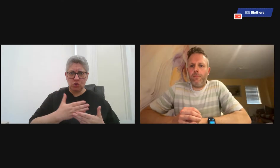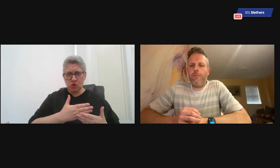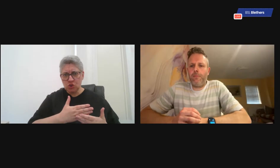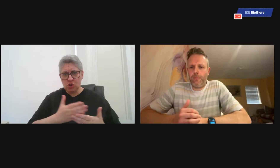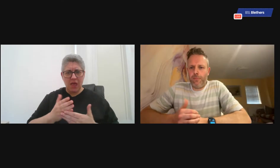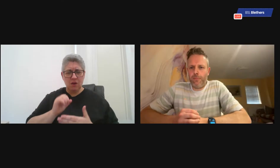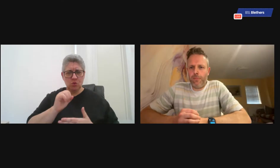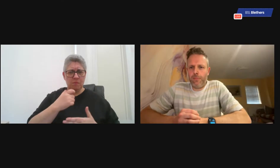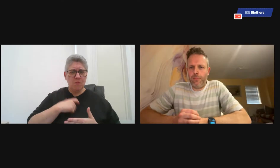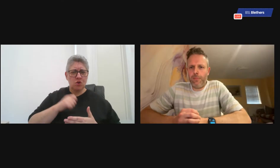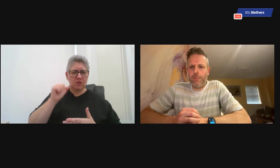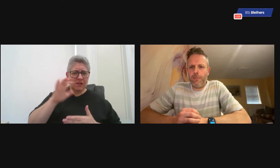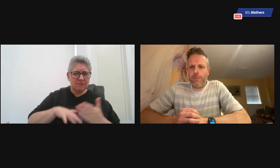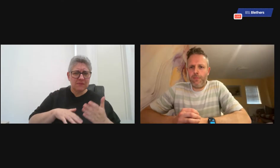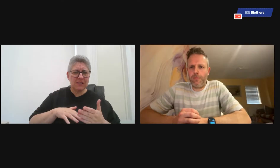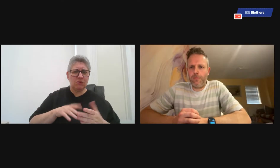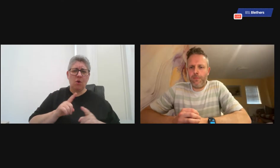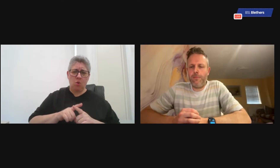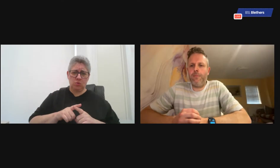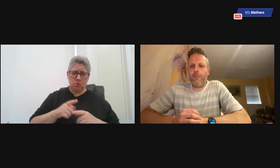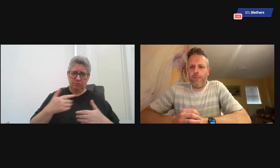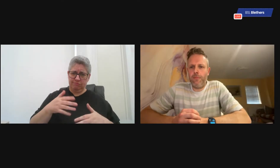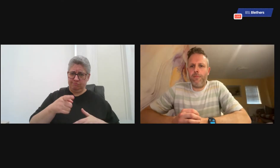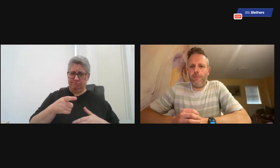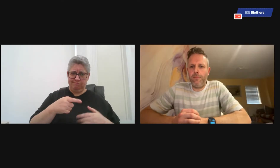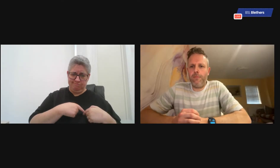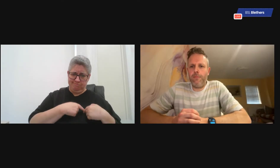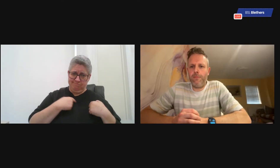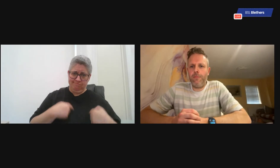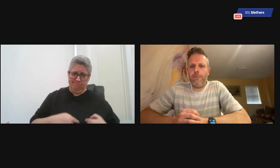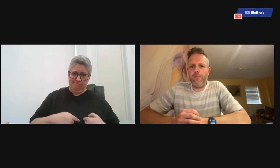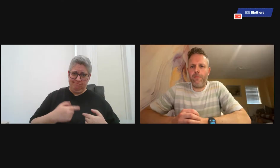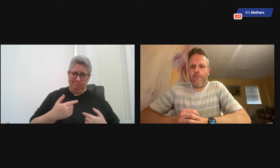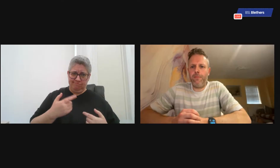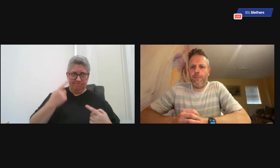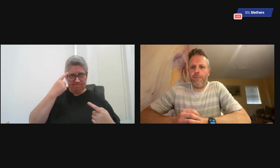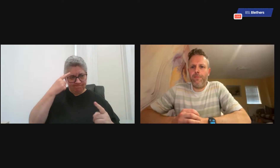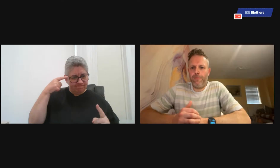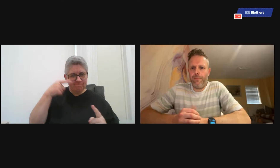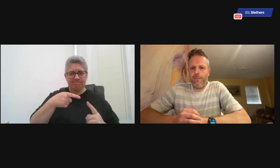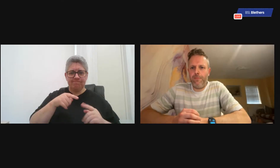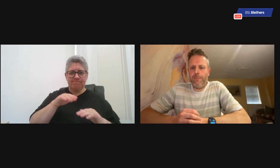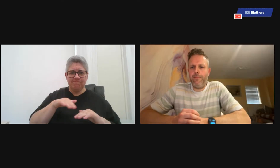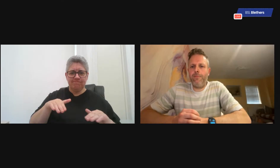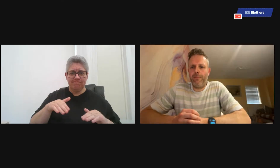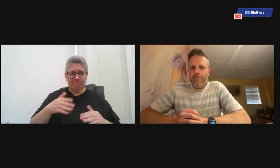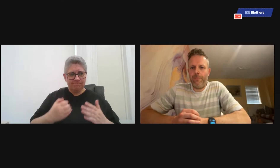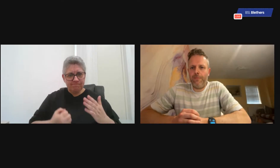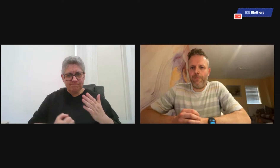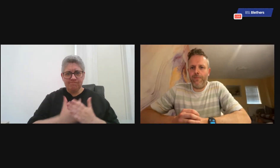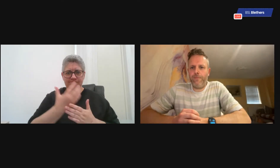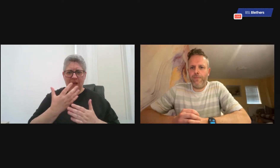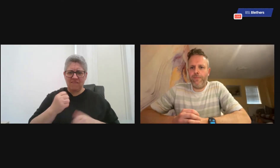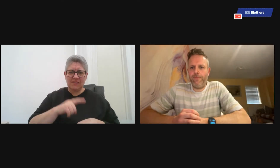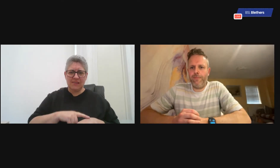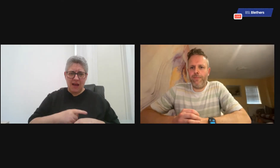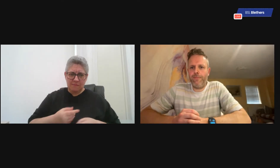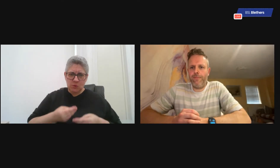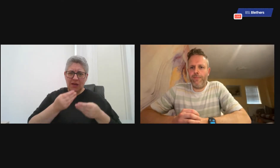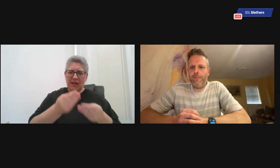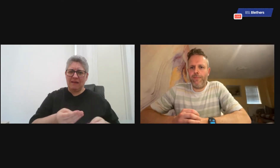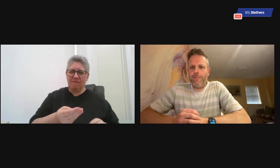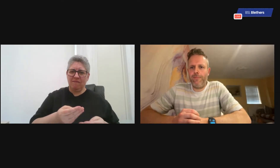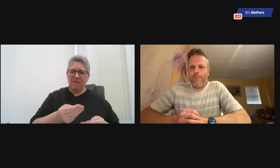Just go for it. And I would like to say, Nathan, thank you so much. It's been so valuable having you here this evening to share